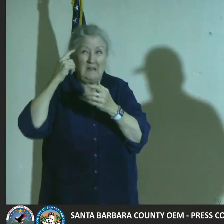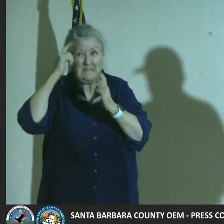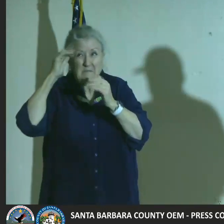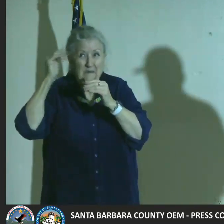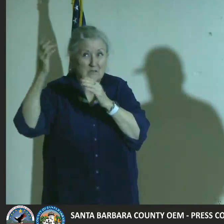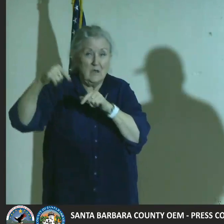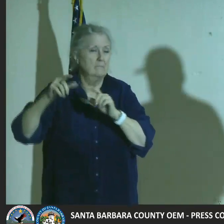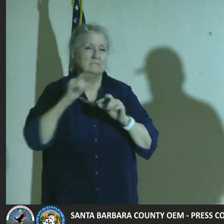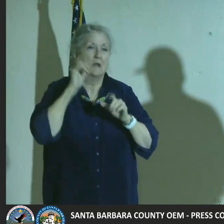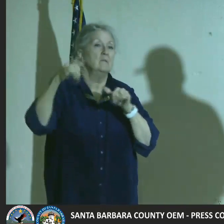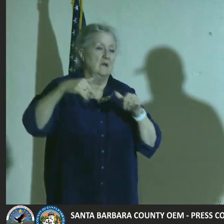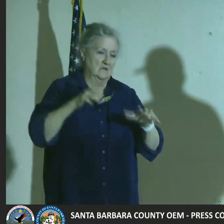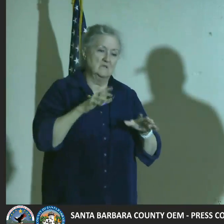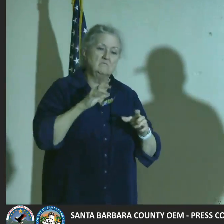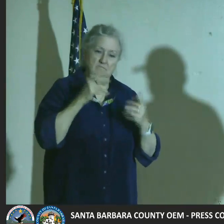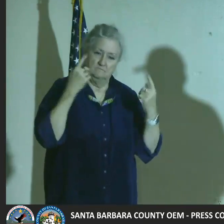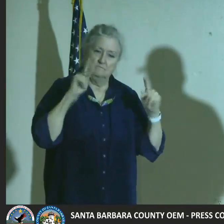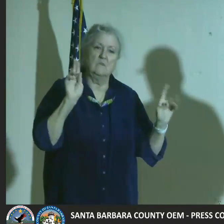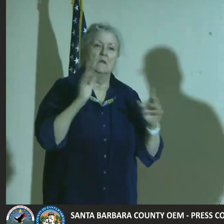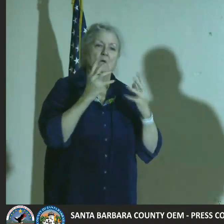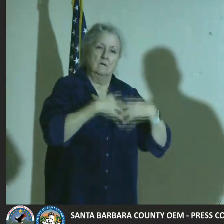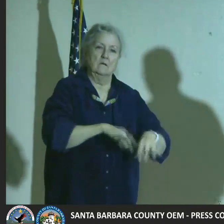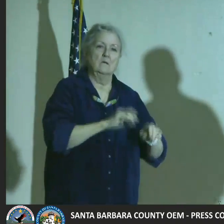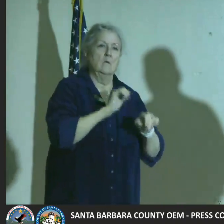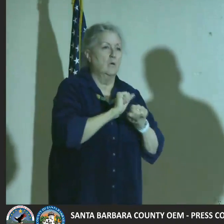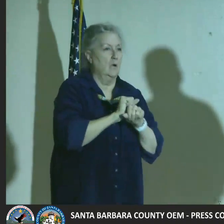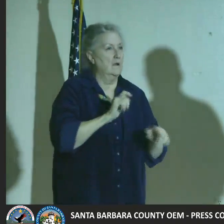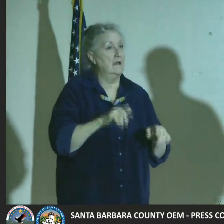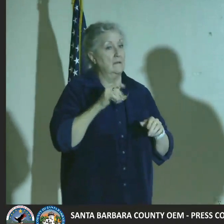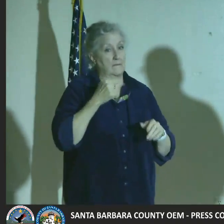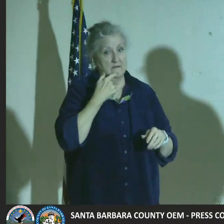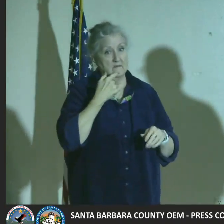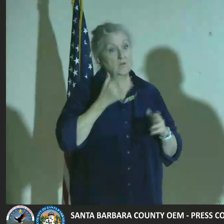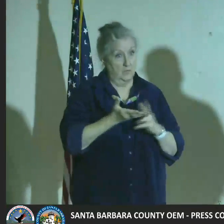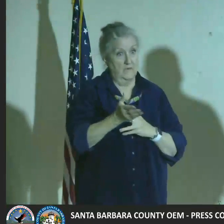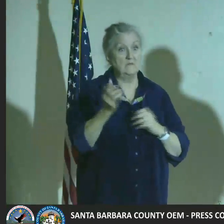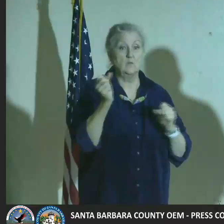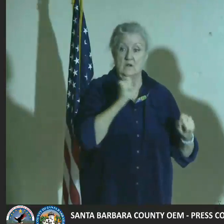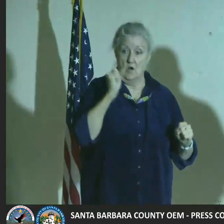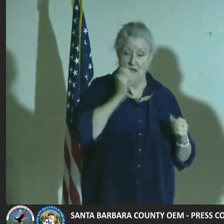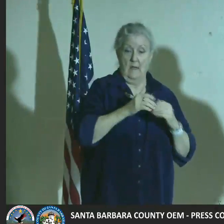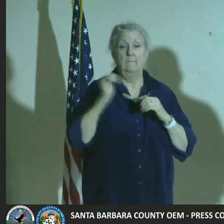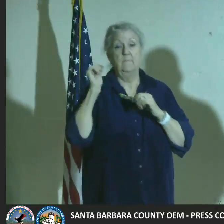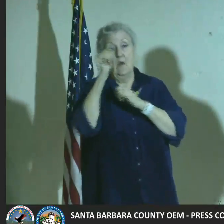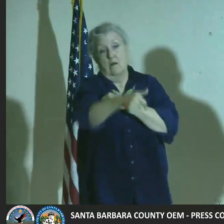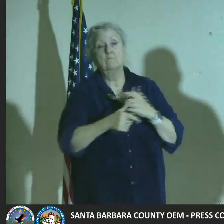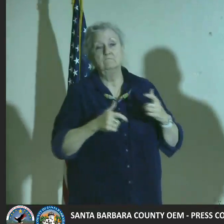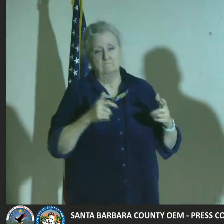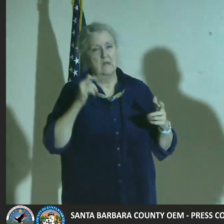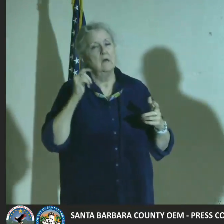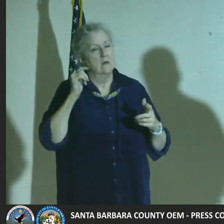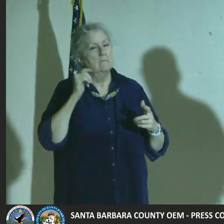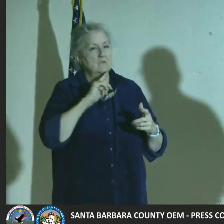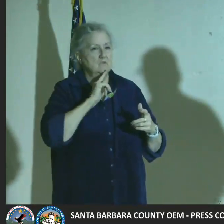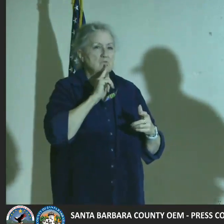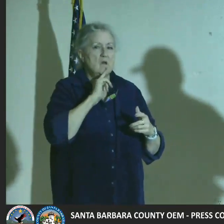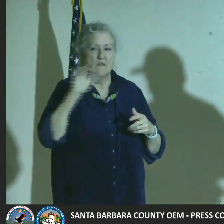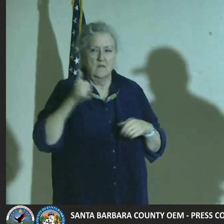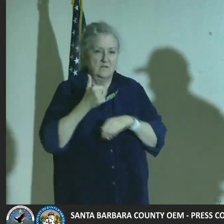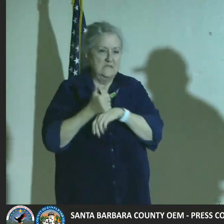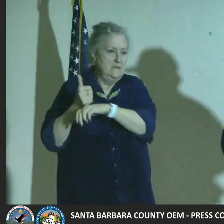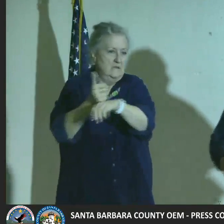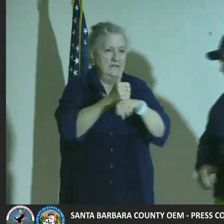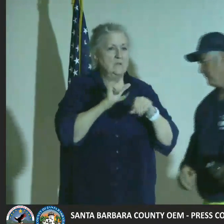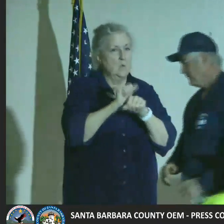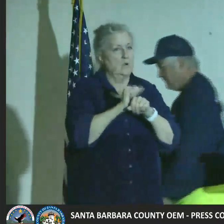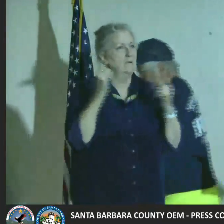And as mentioned by Chief Taylor, we'll be here through this whole winter and beyond to make sure that those facilities are in place and working. Thank